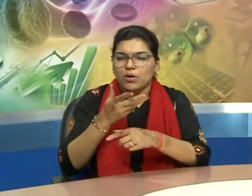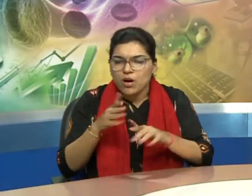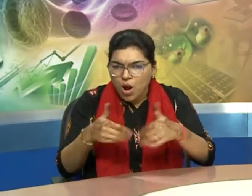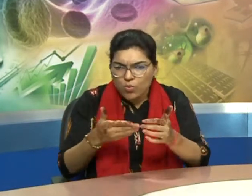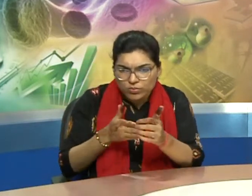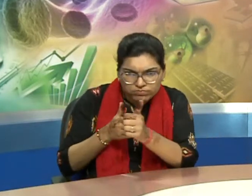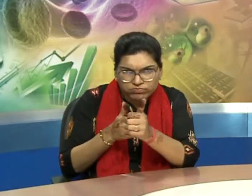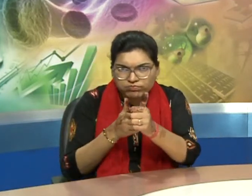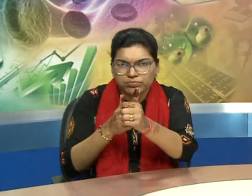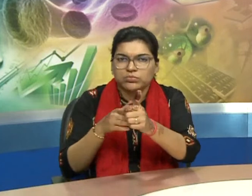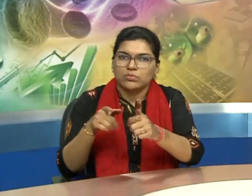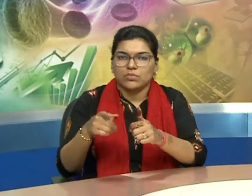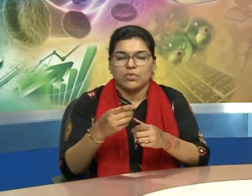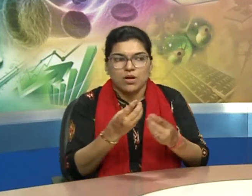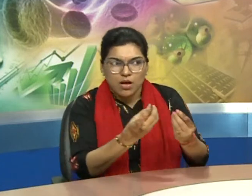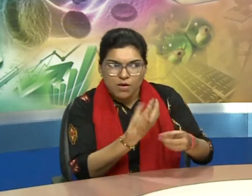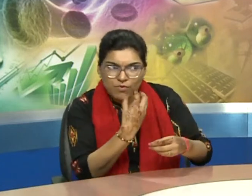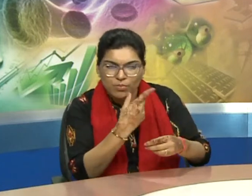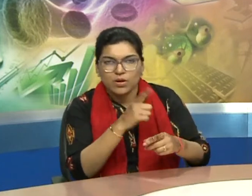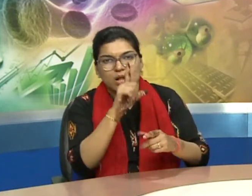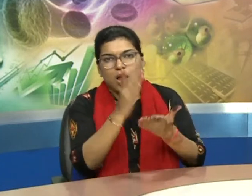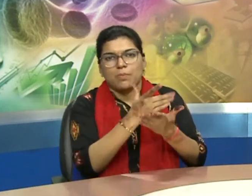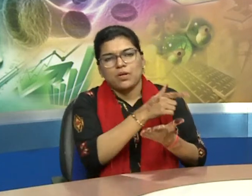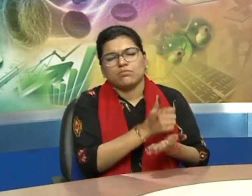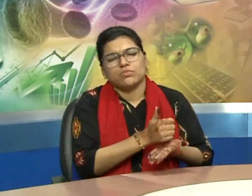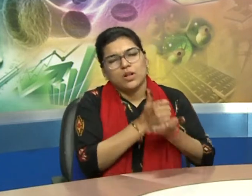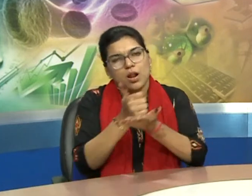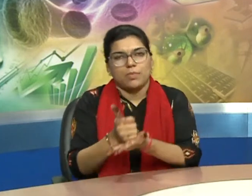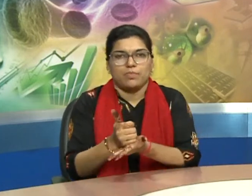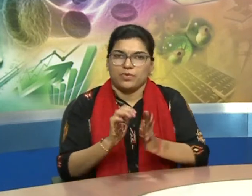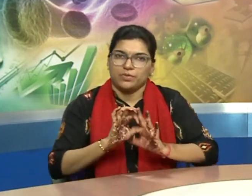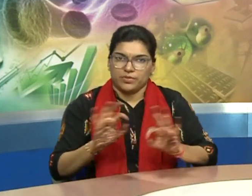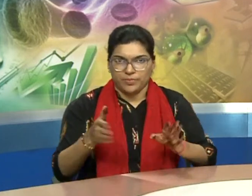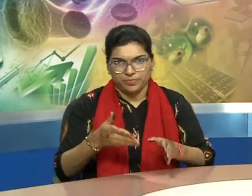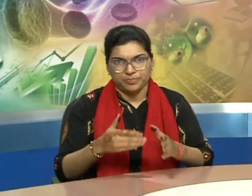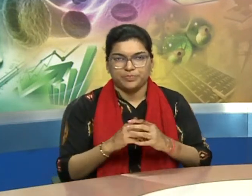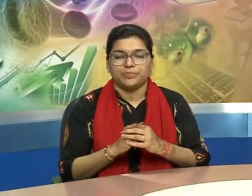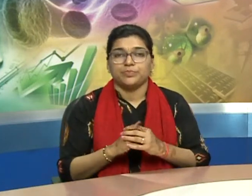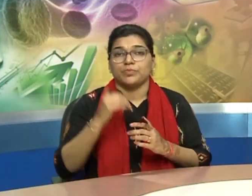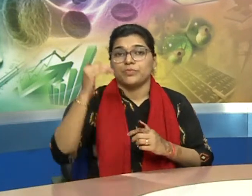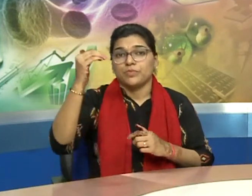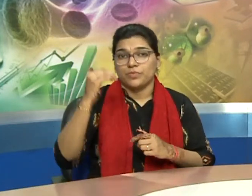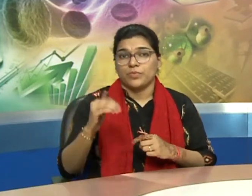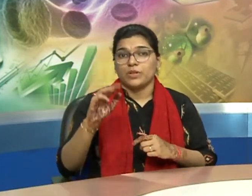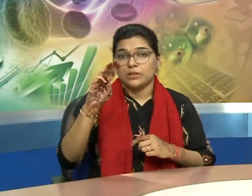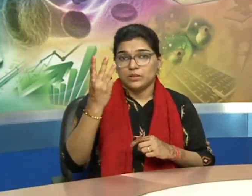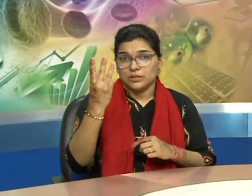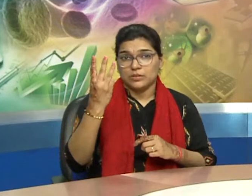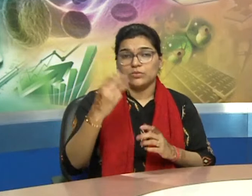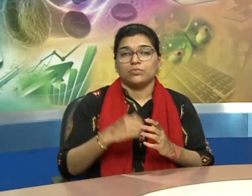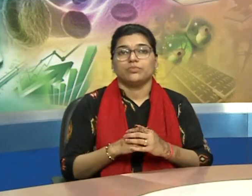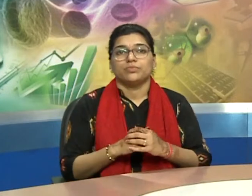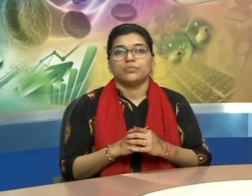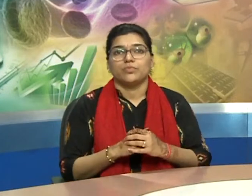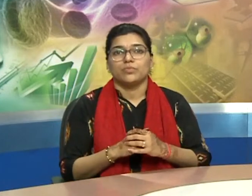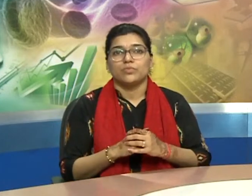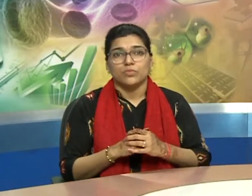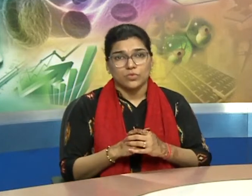So the different information and the manuals are provided by the library as a service. And another service